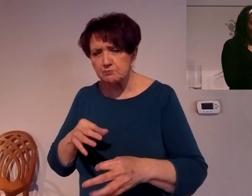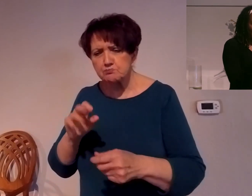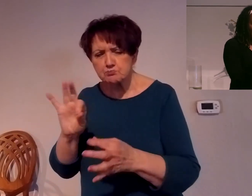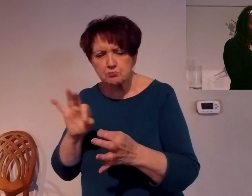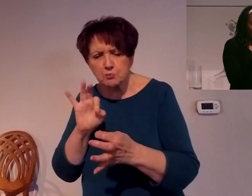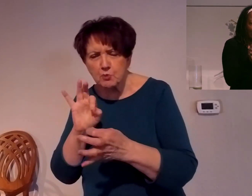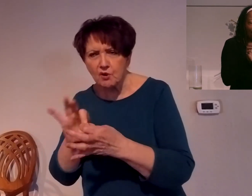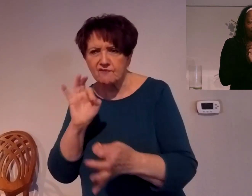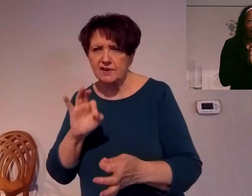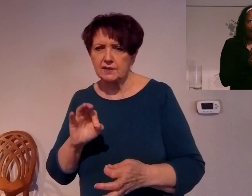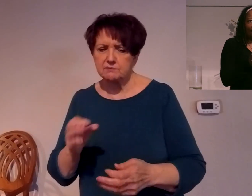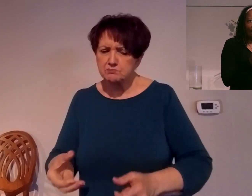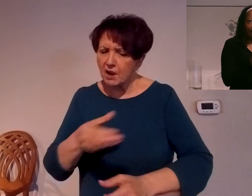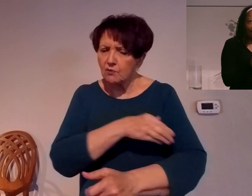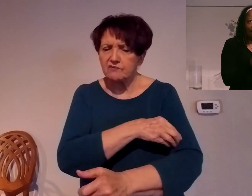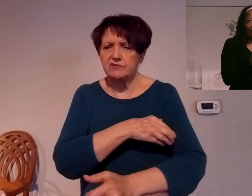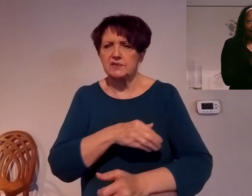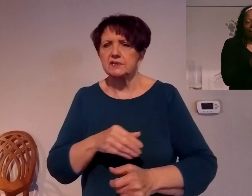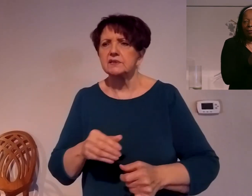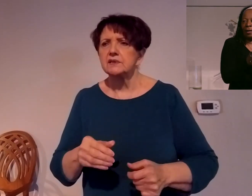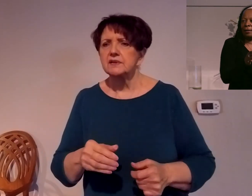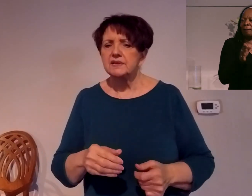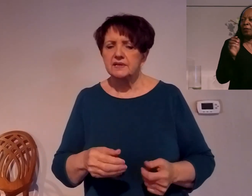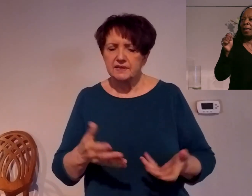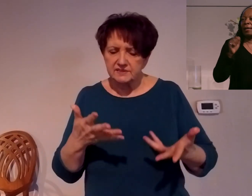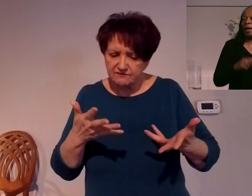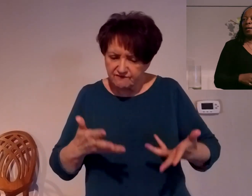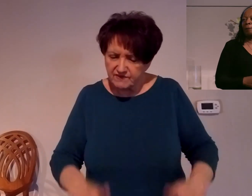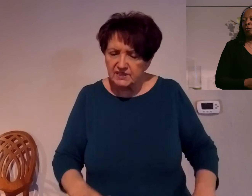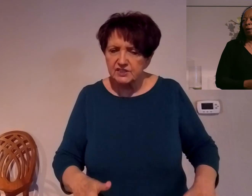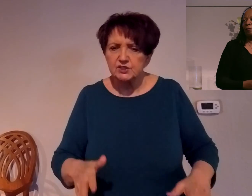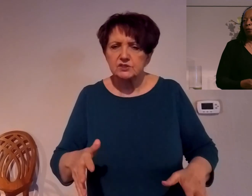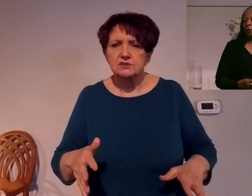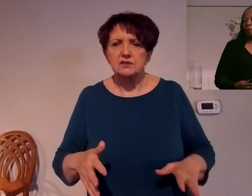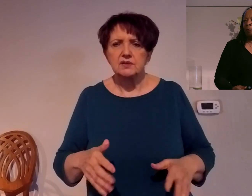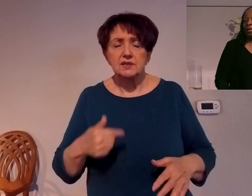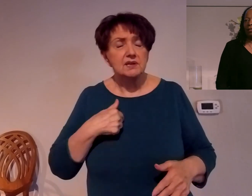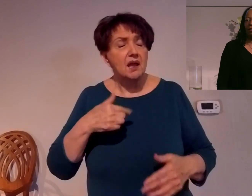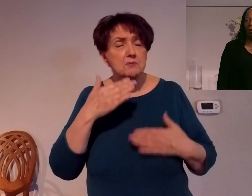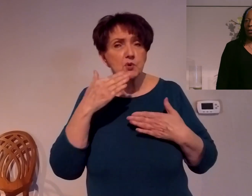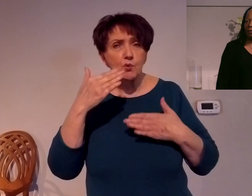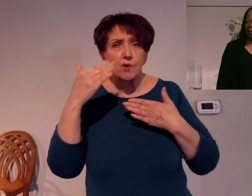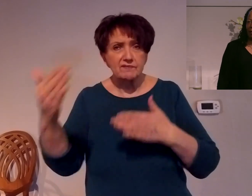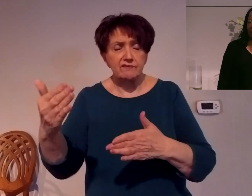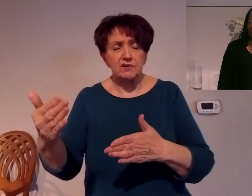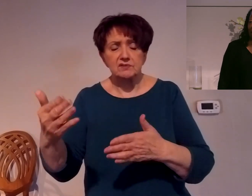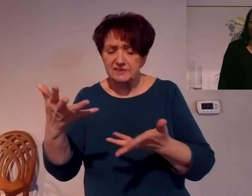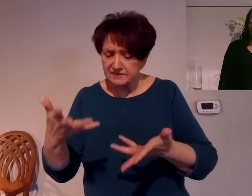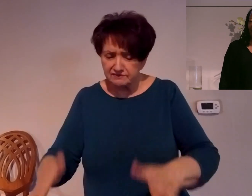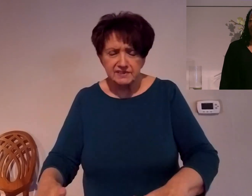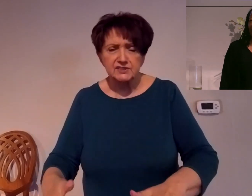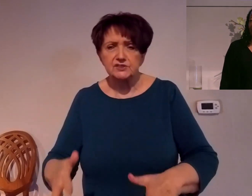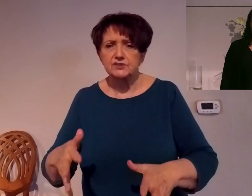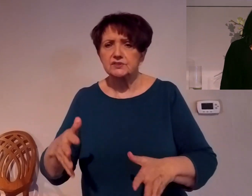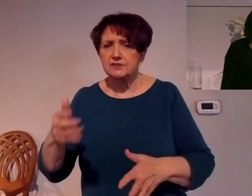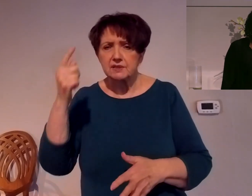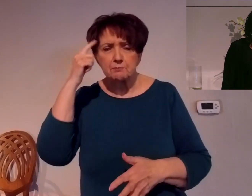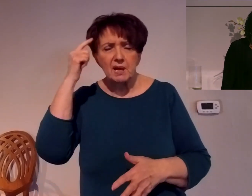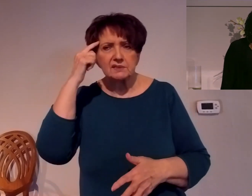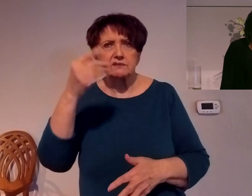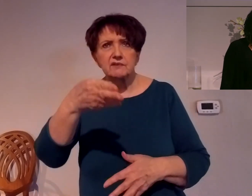so powerfully that it is done. And for that, I am grateful. It is already done in the mind of God. It